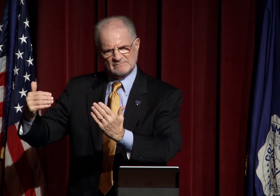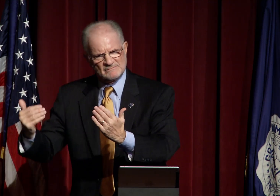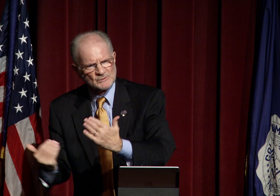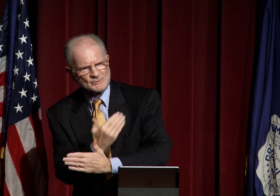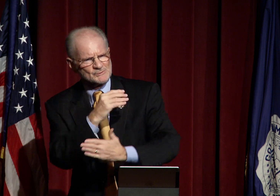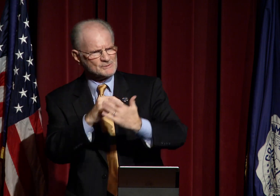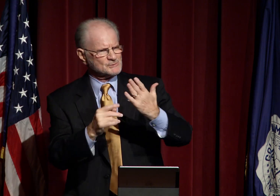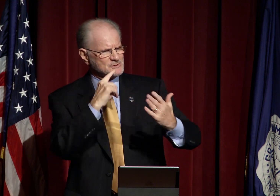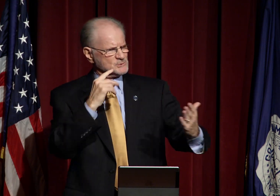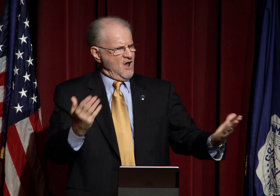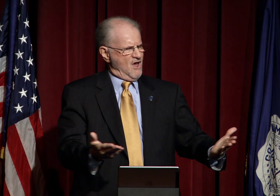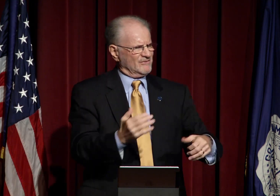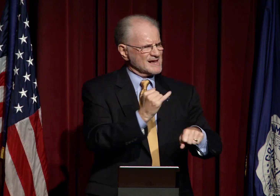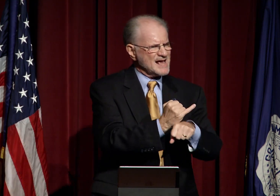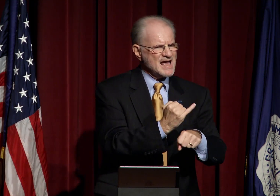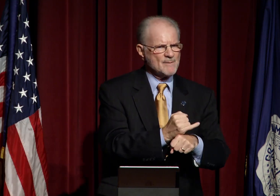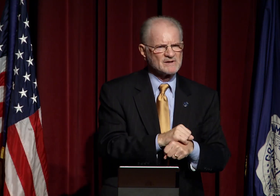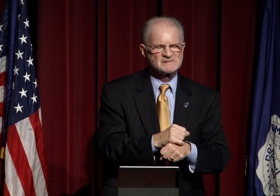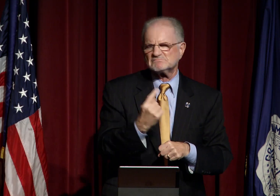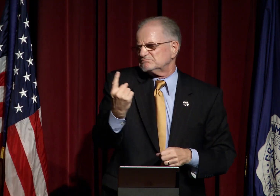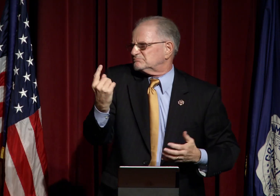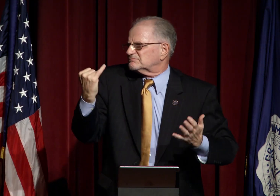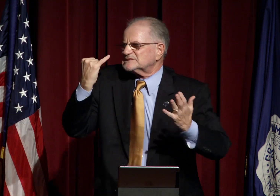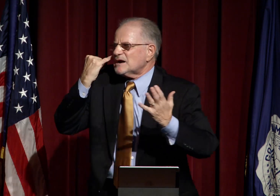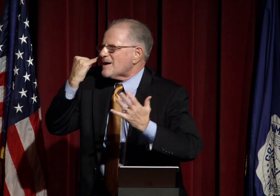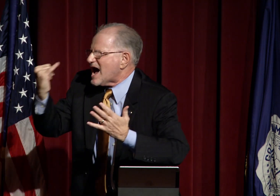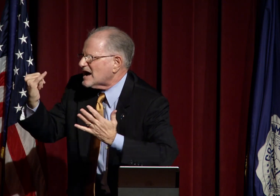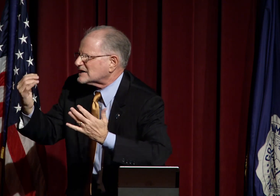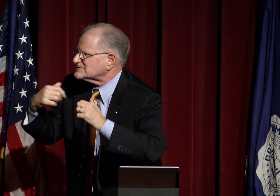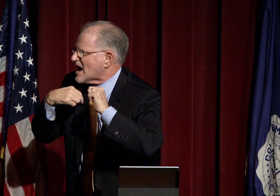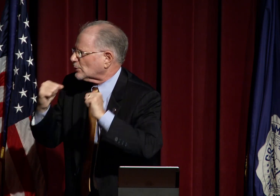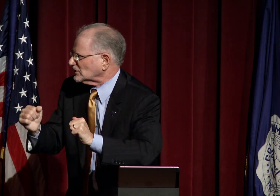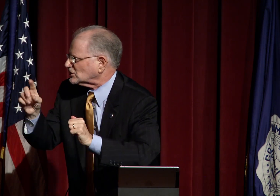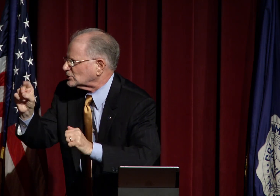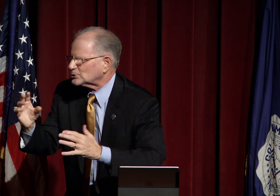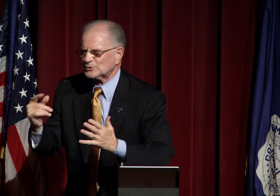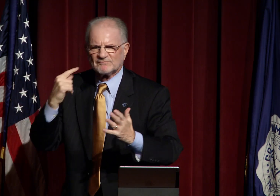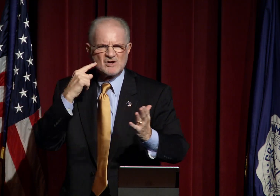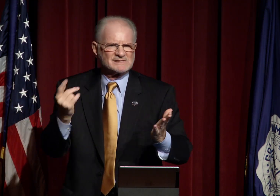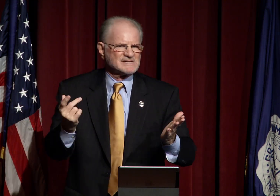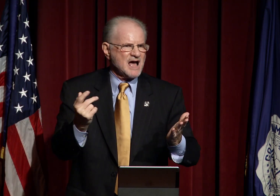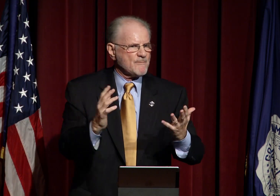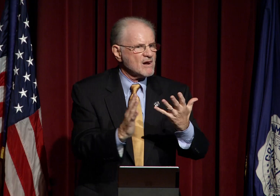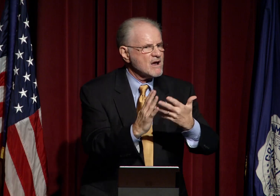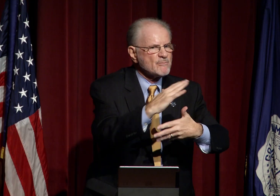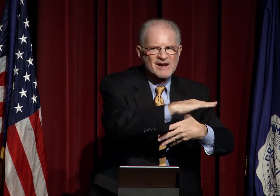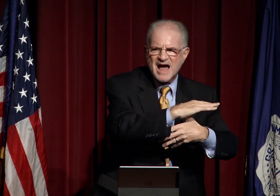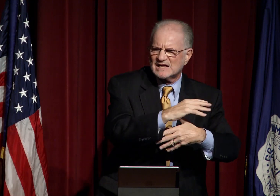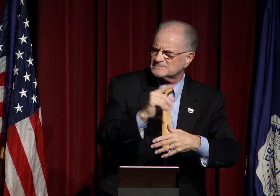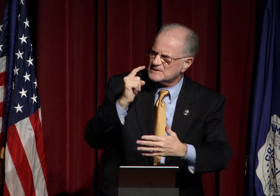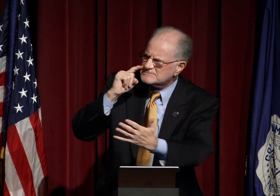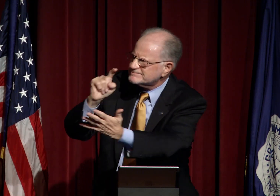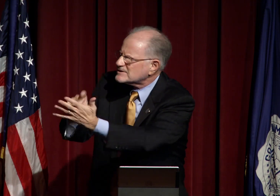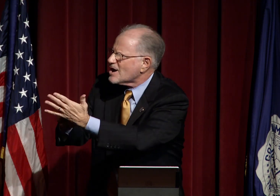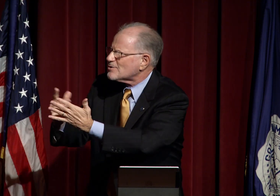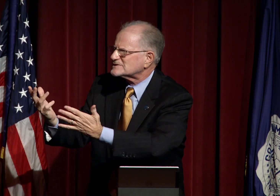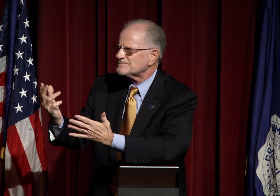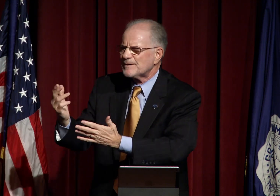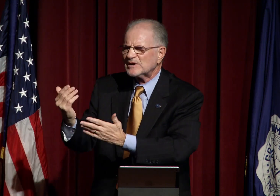responsible for ushering in these new students to our campus. There are many examples of what we can do. If